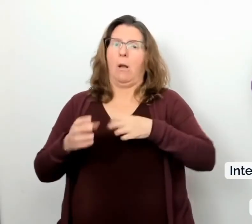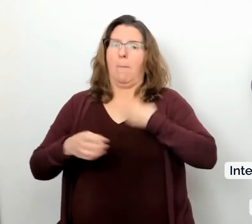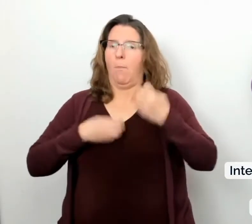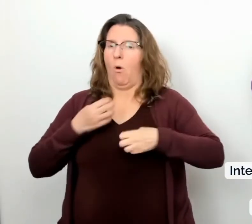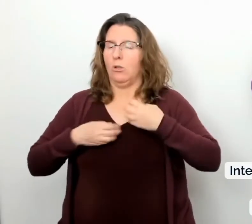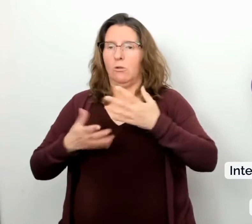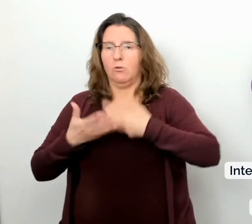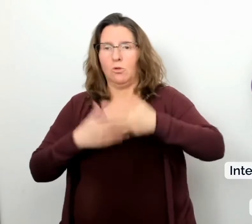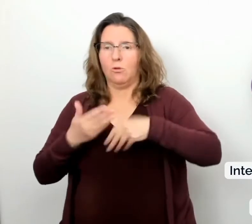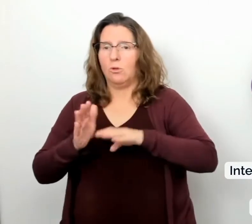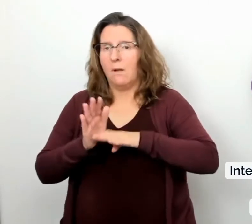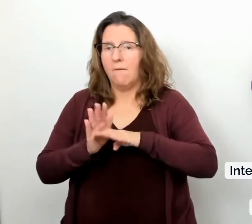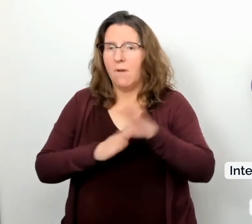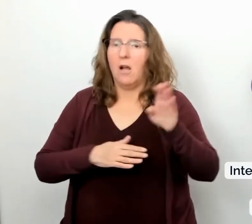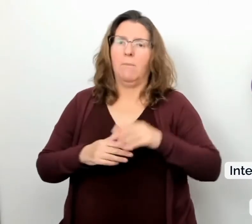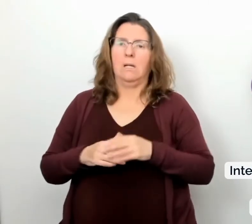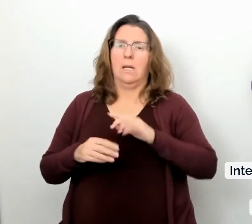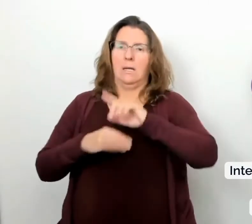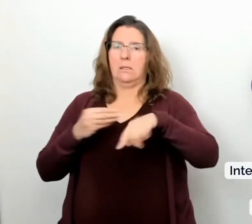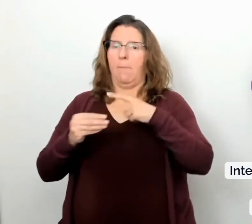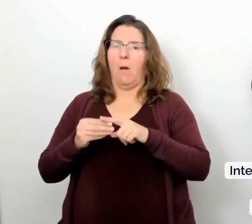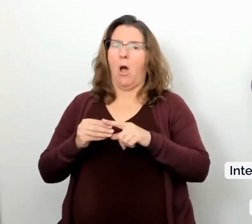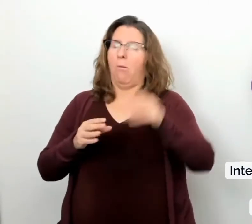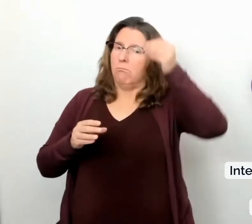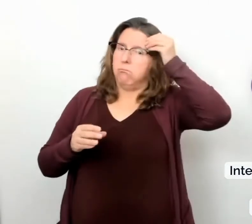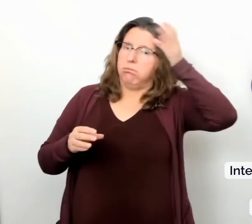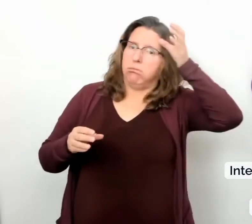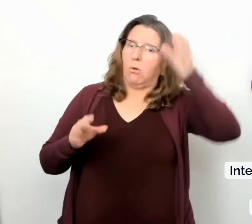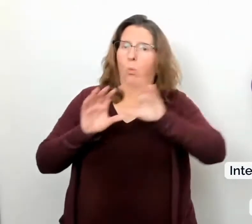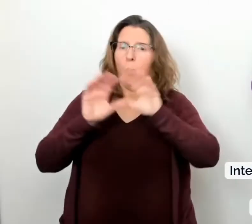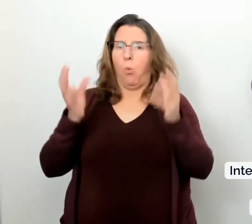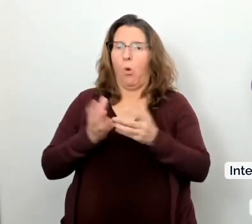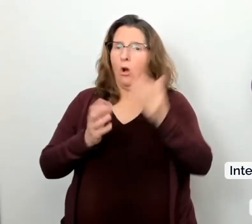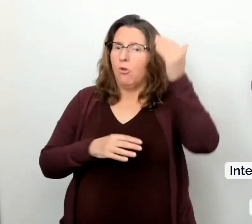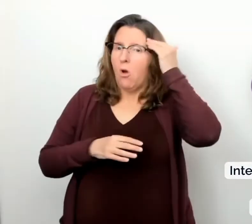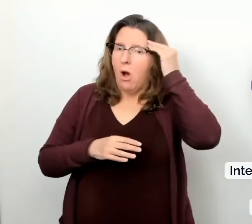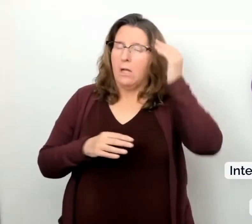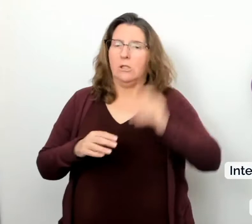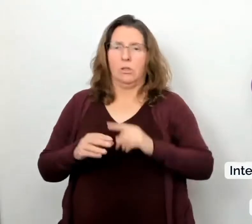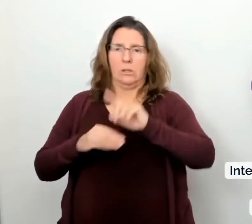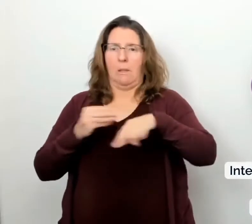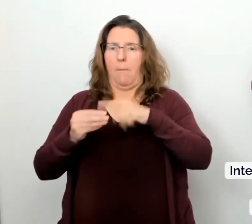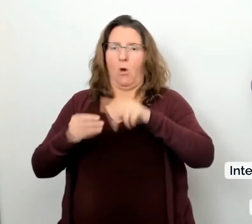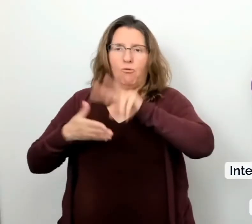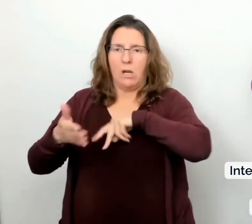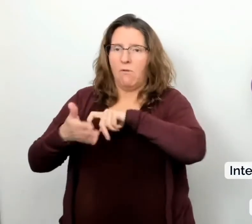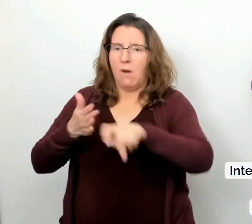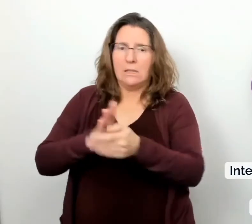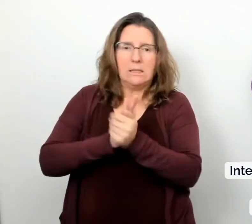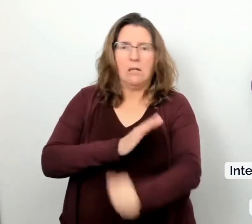abilities, emotional and social development, exposure to world knowledge, literacy skills, and